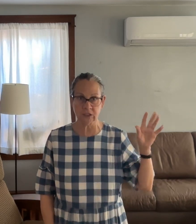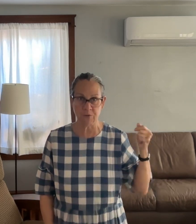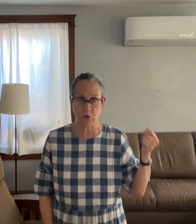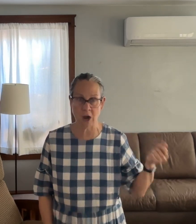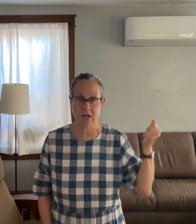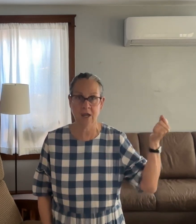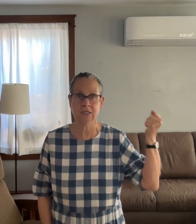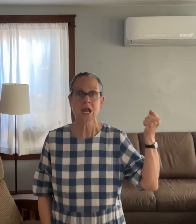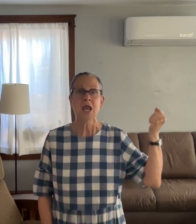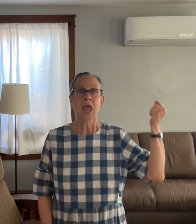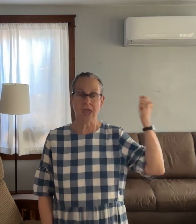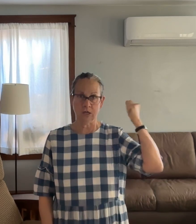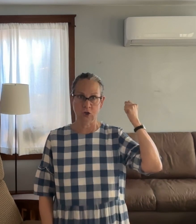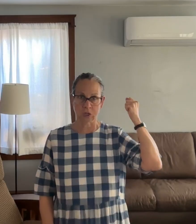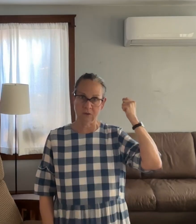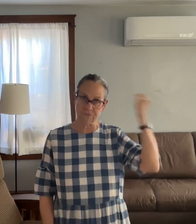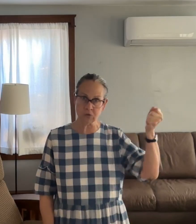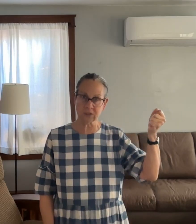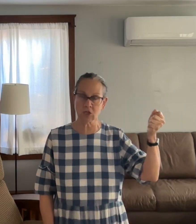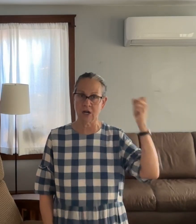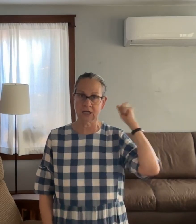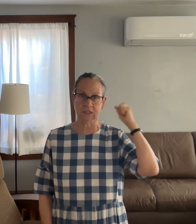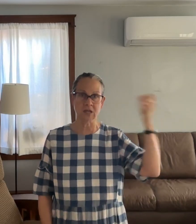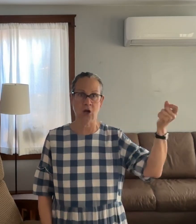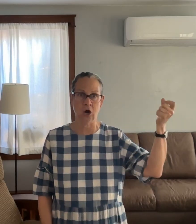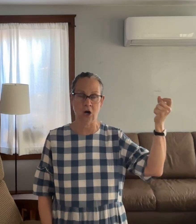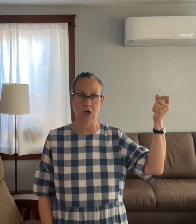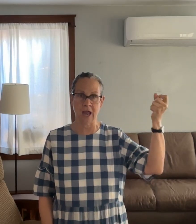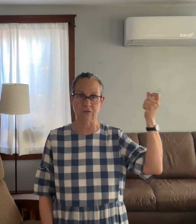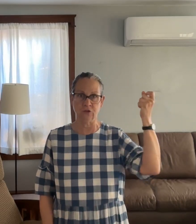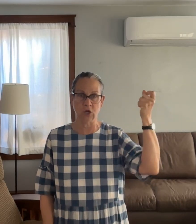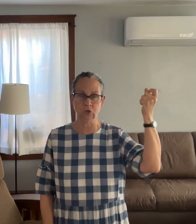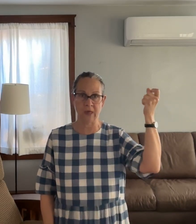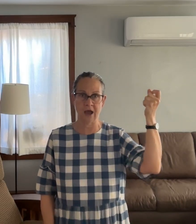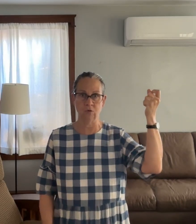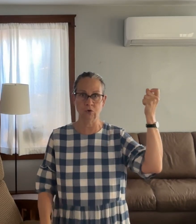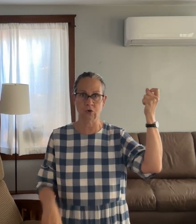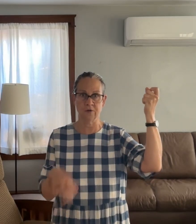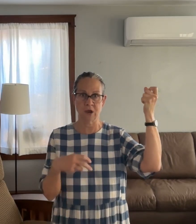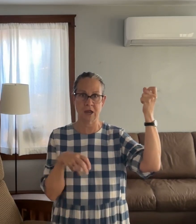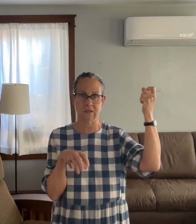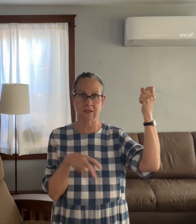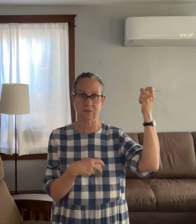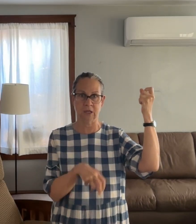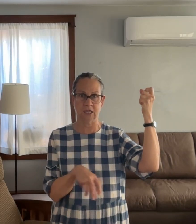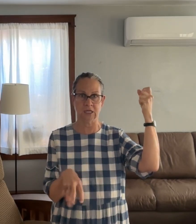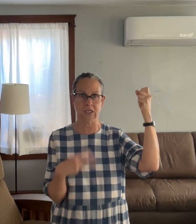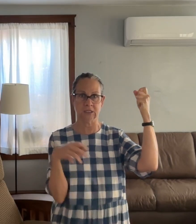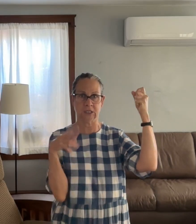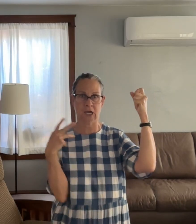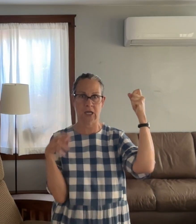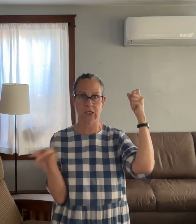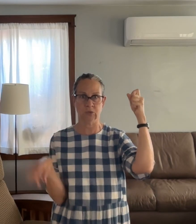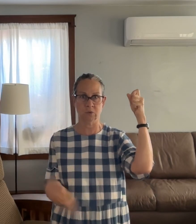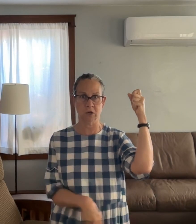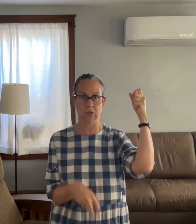with your right hand, and you're going to be focusing on it because it's kind of hard. And if you don't do that, your other hand is going to be like this and kind of like doing weird